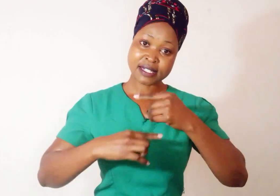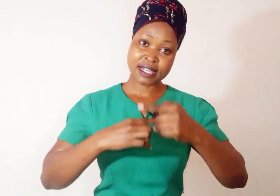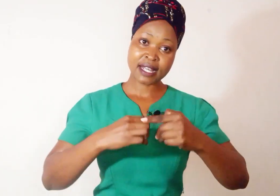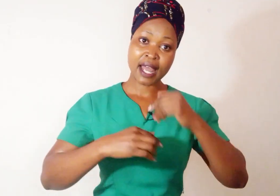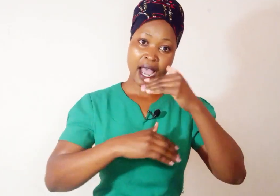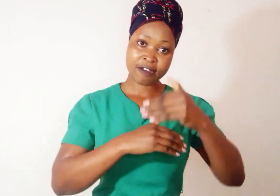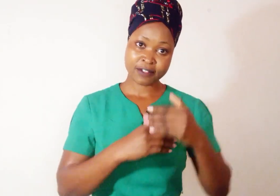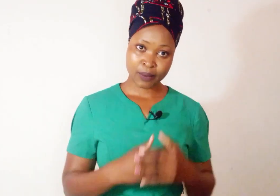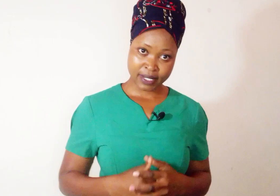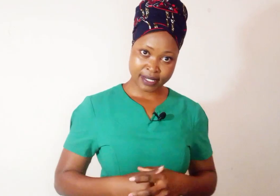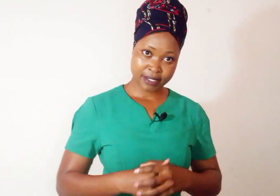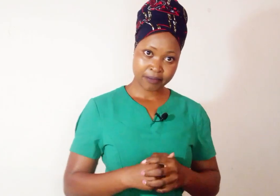still afterwards.